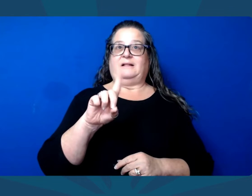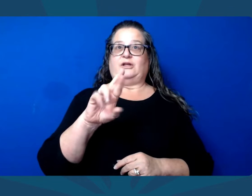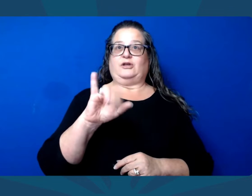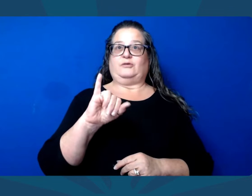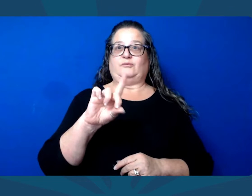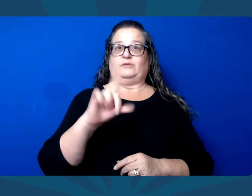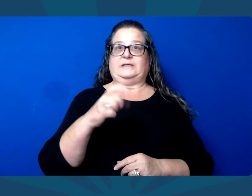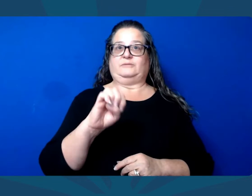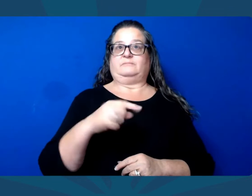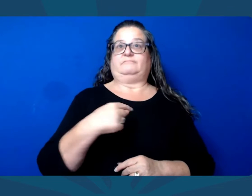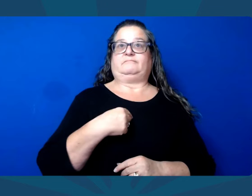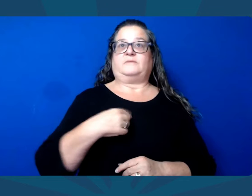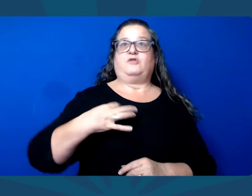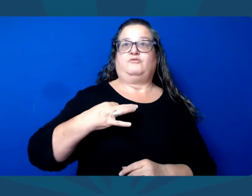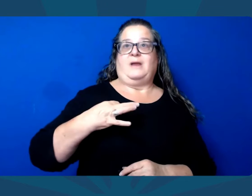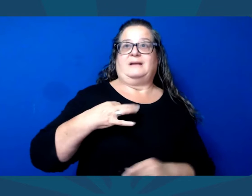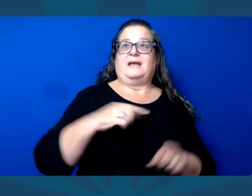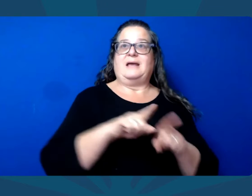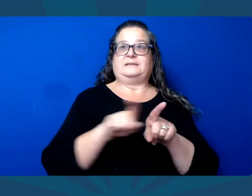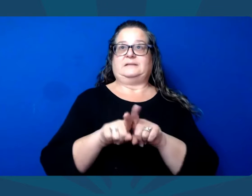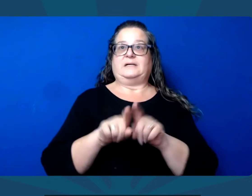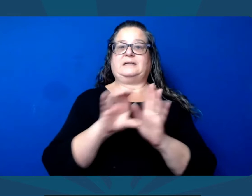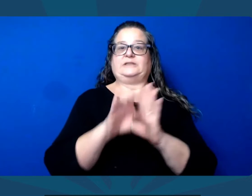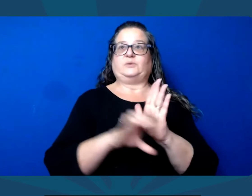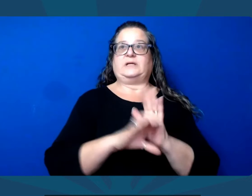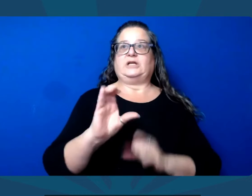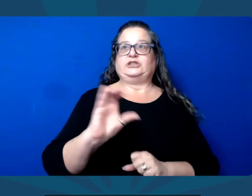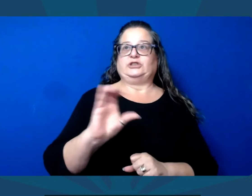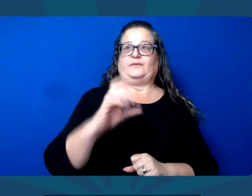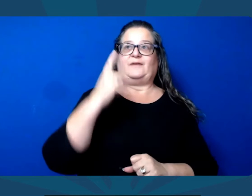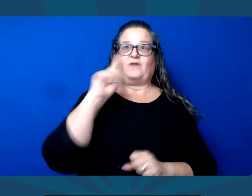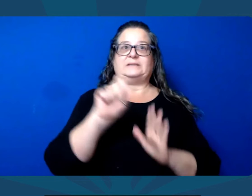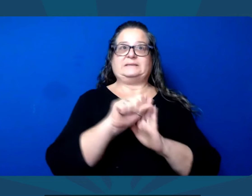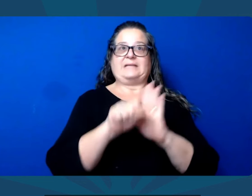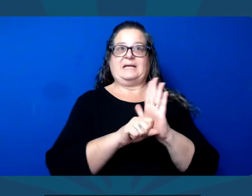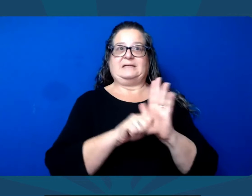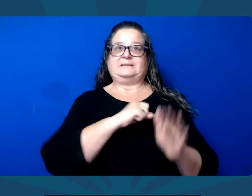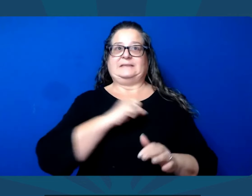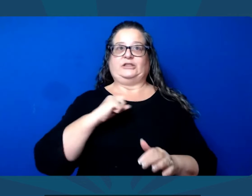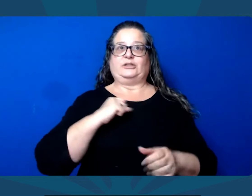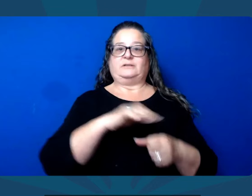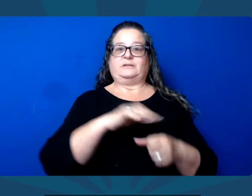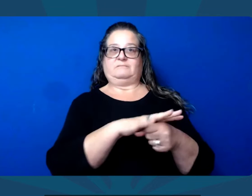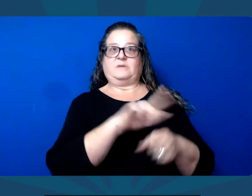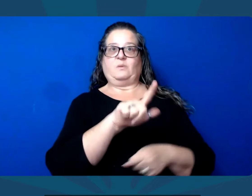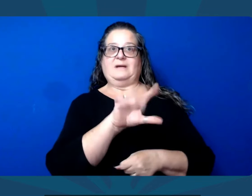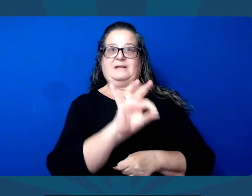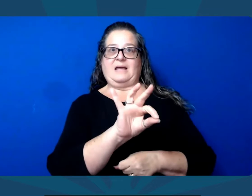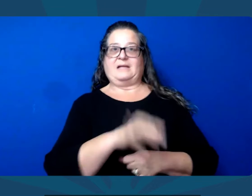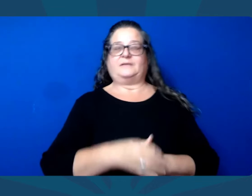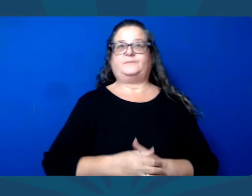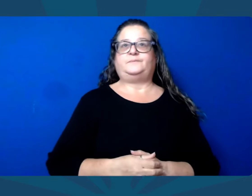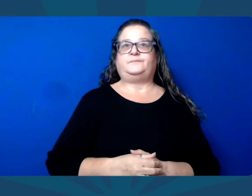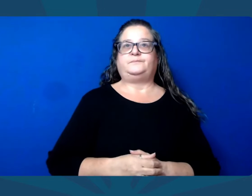My name is Ryan Eldridge, and I'm running as constitutional conservative for state senate in